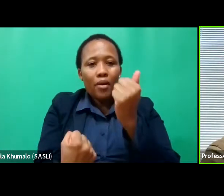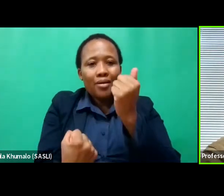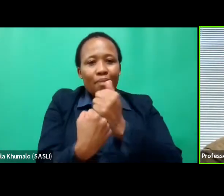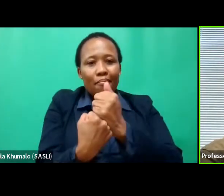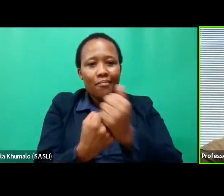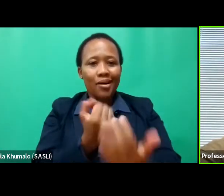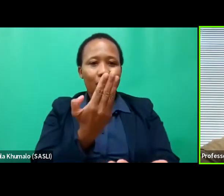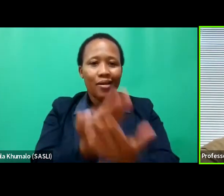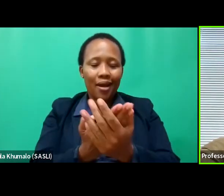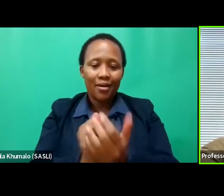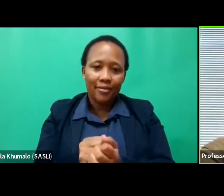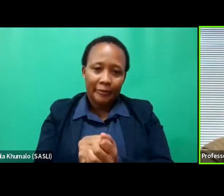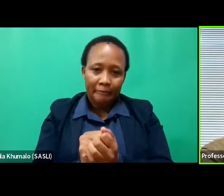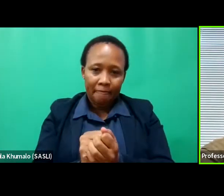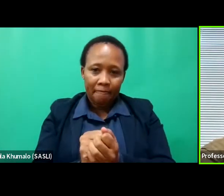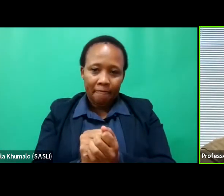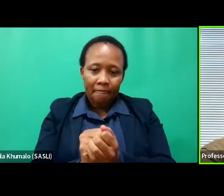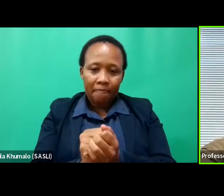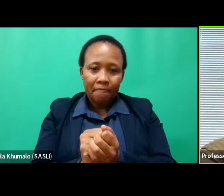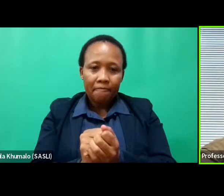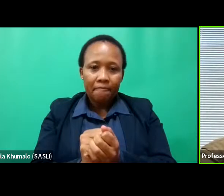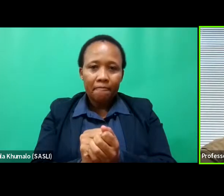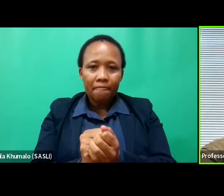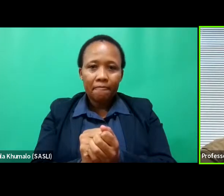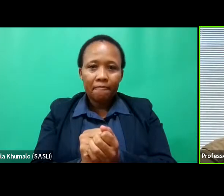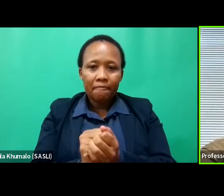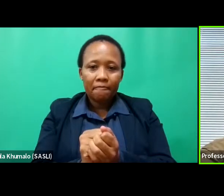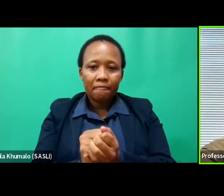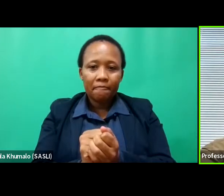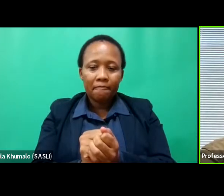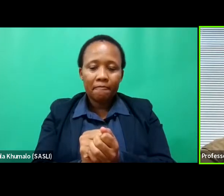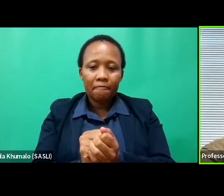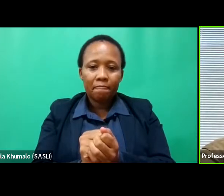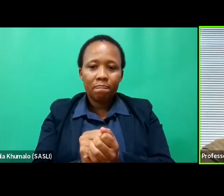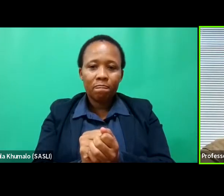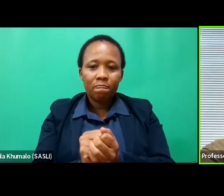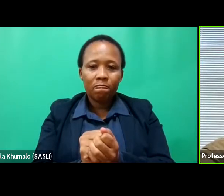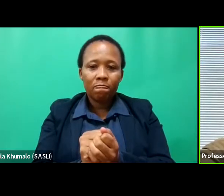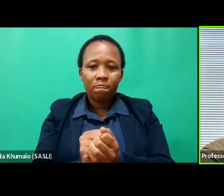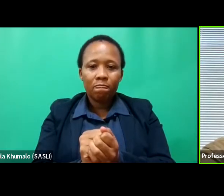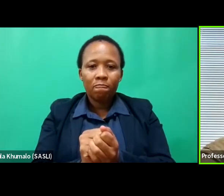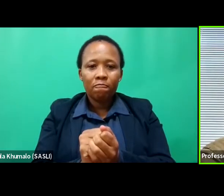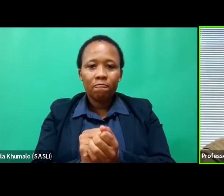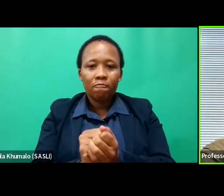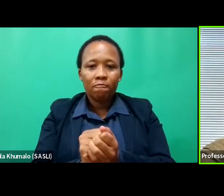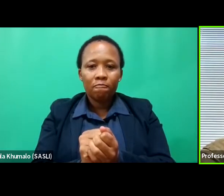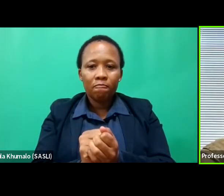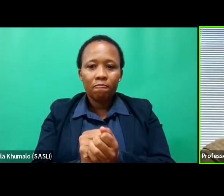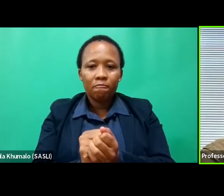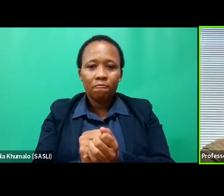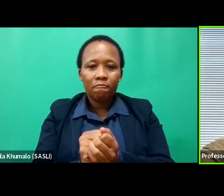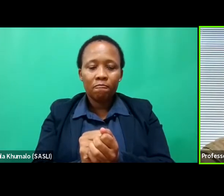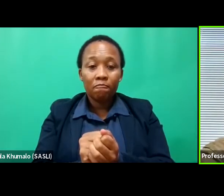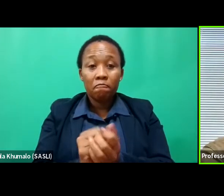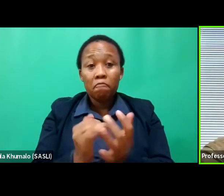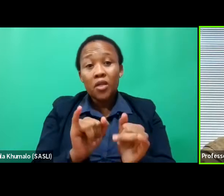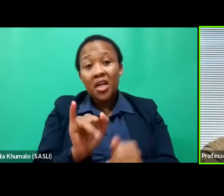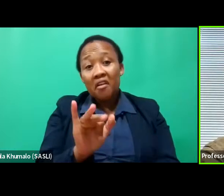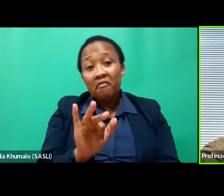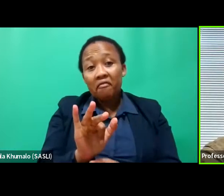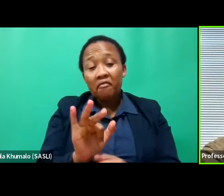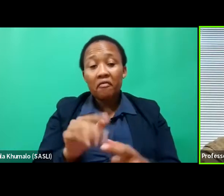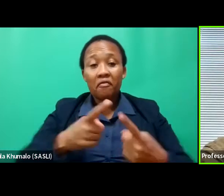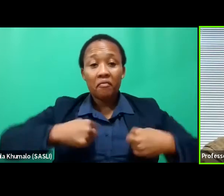words, if we want to call ourselves intellectuals,